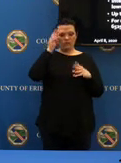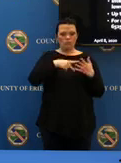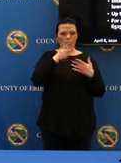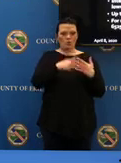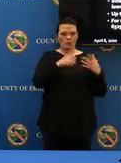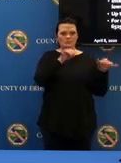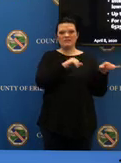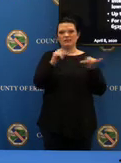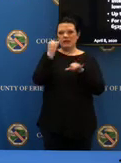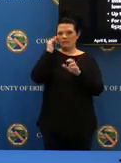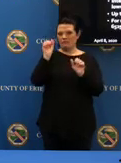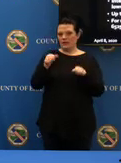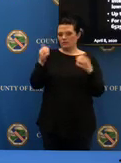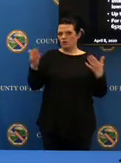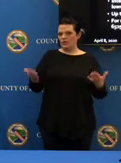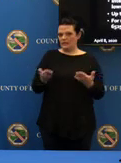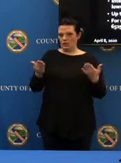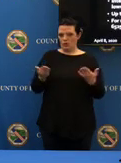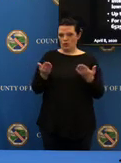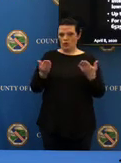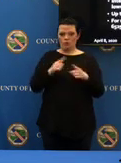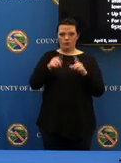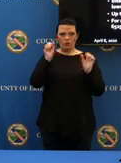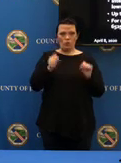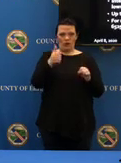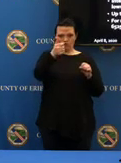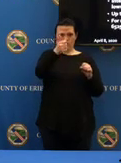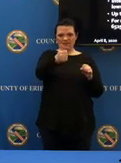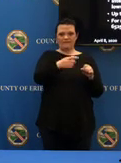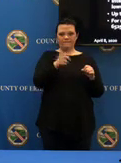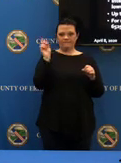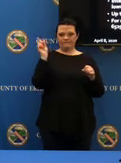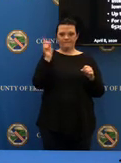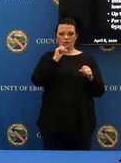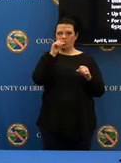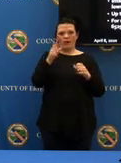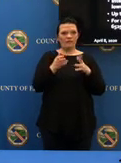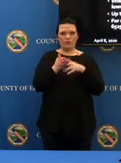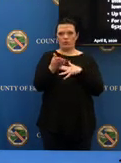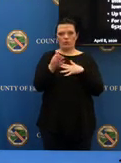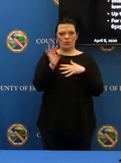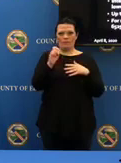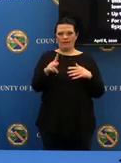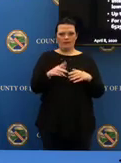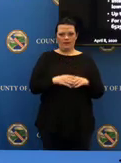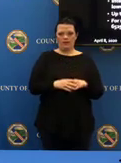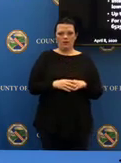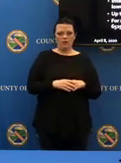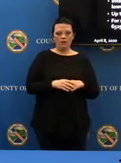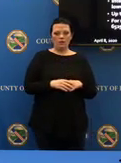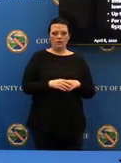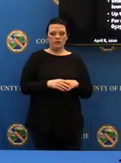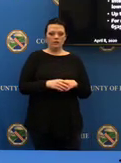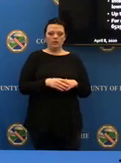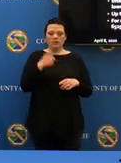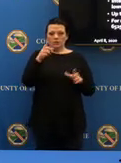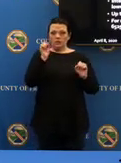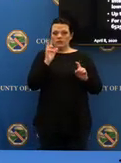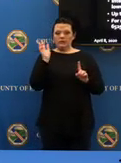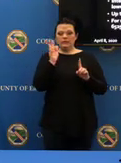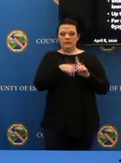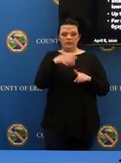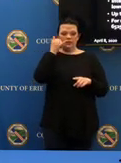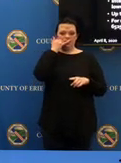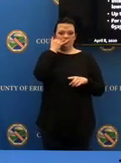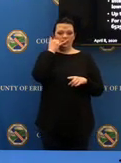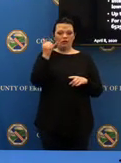same if possible here, but this you can do on your own. You don't have to go through your bank if you don't need to. You can actually apply by